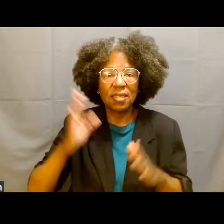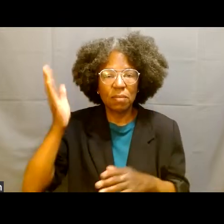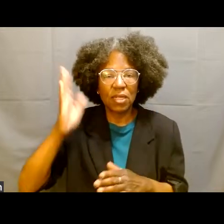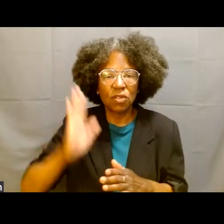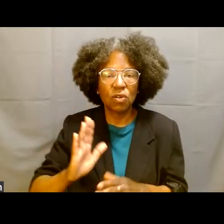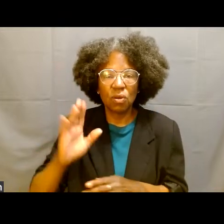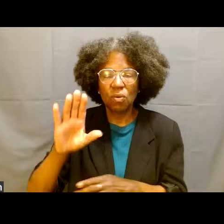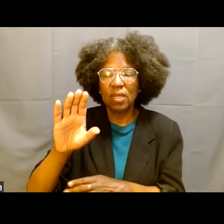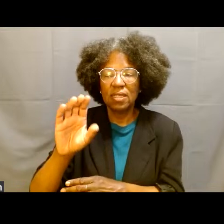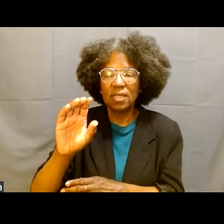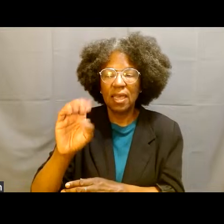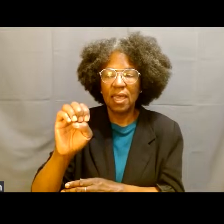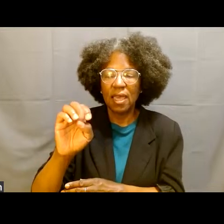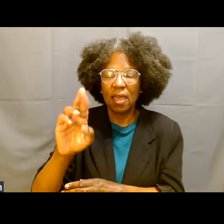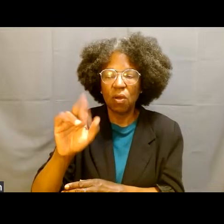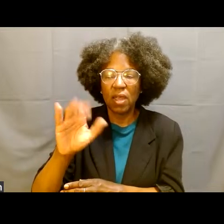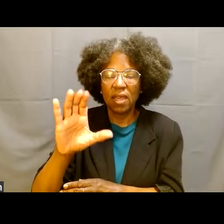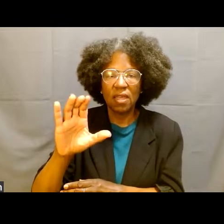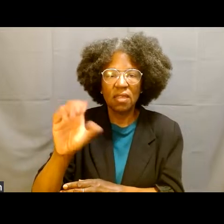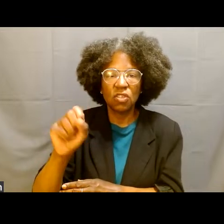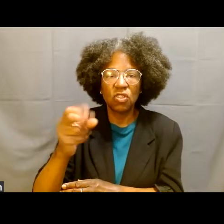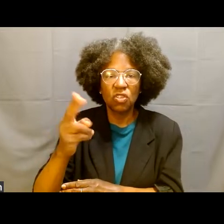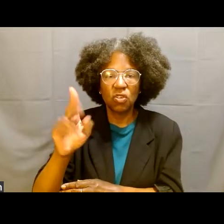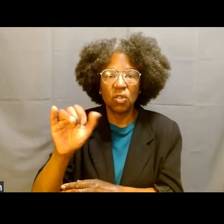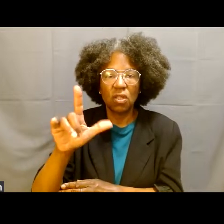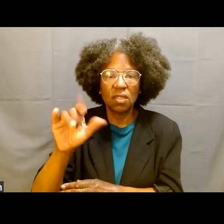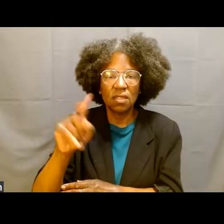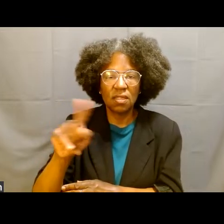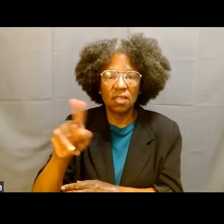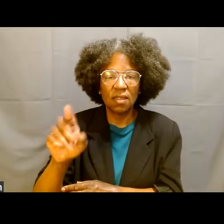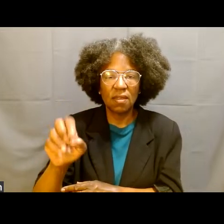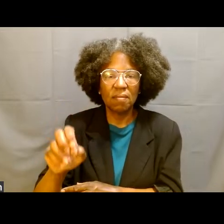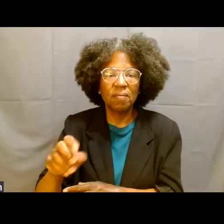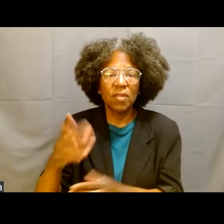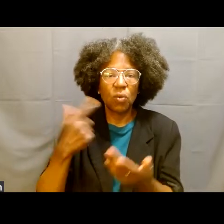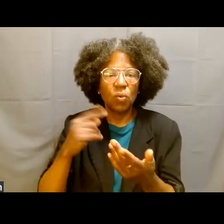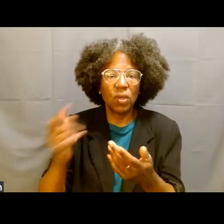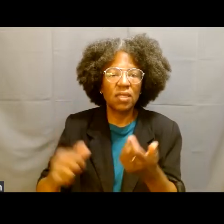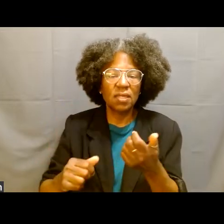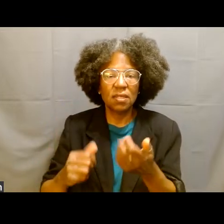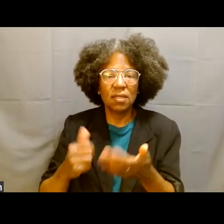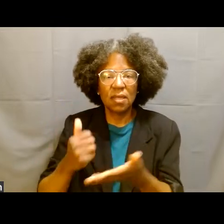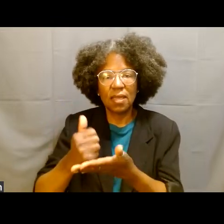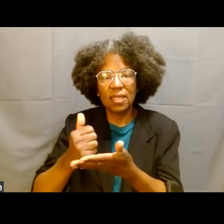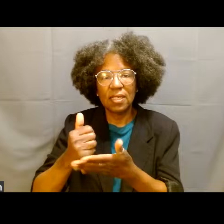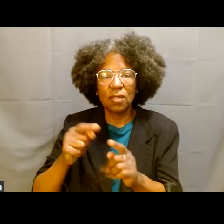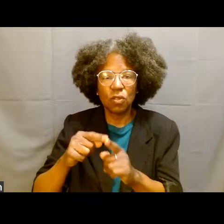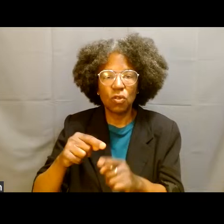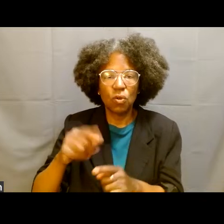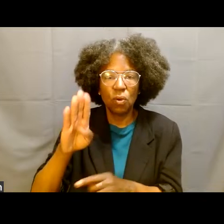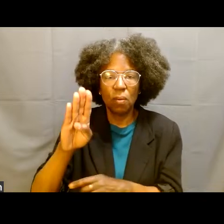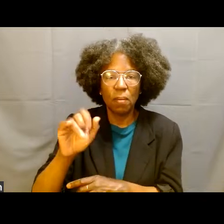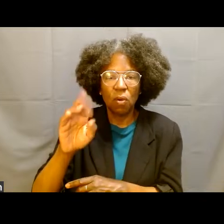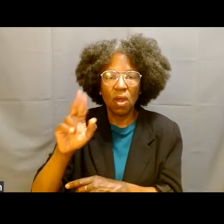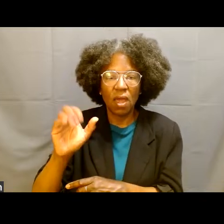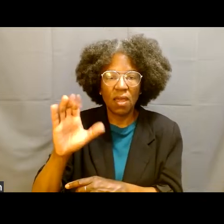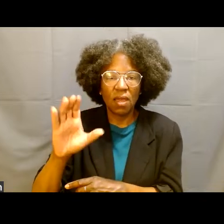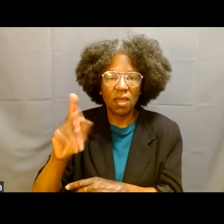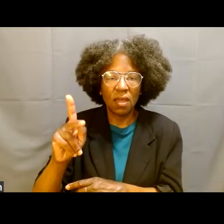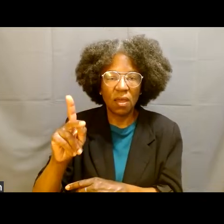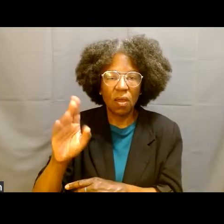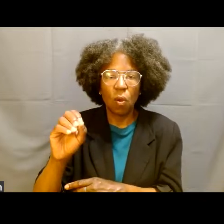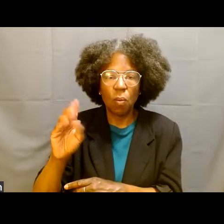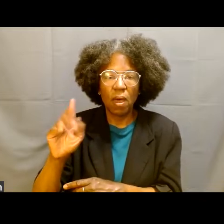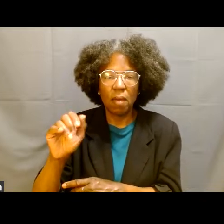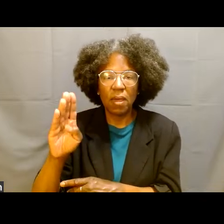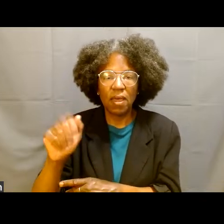press secretary to Barack Obama. Cool. And at Aragon, we've been filming our lip dub,